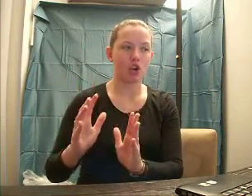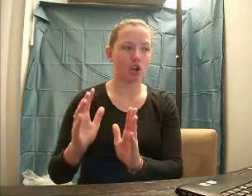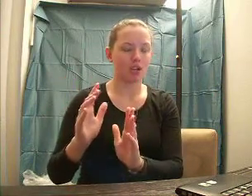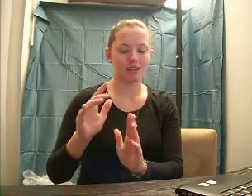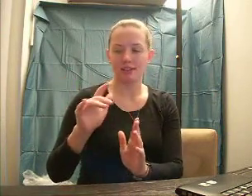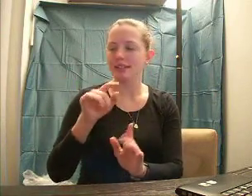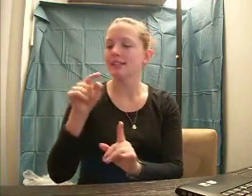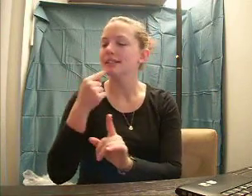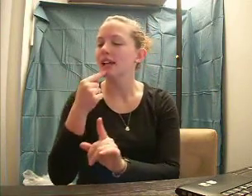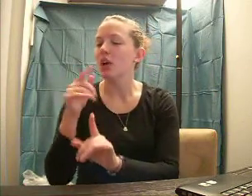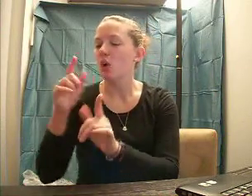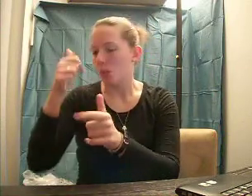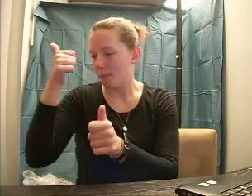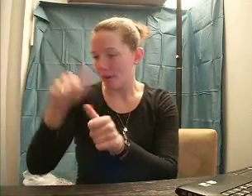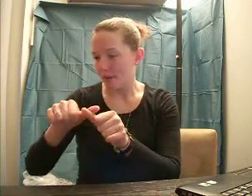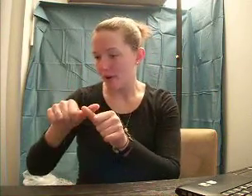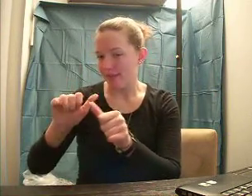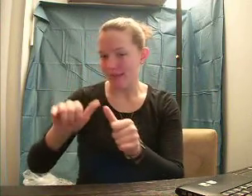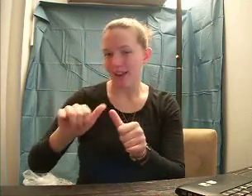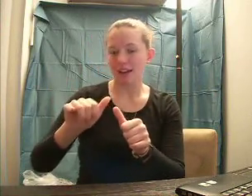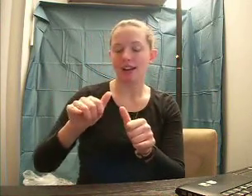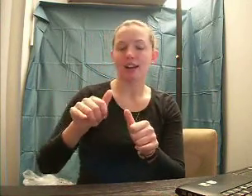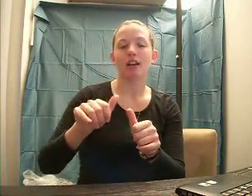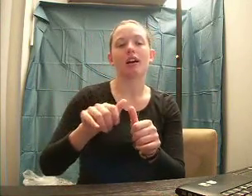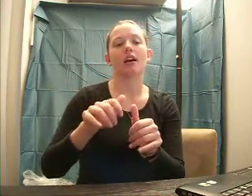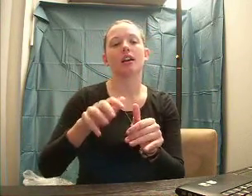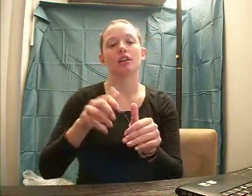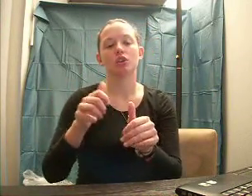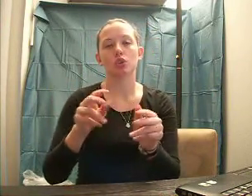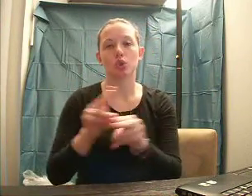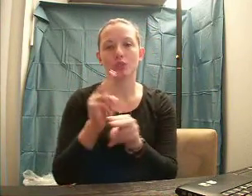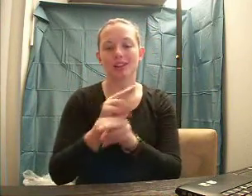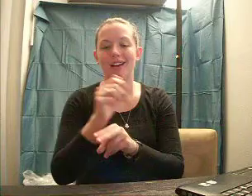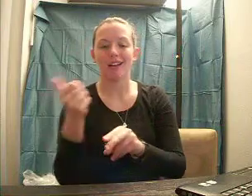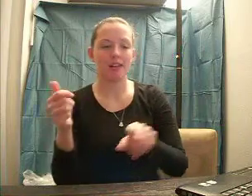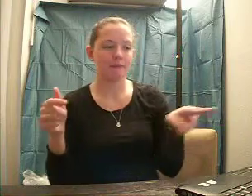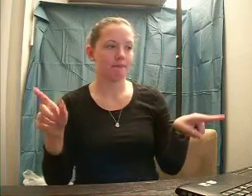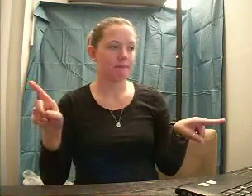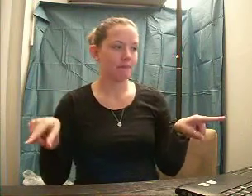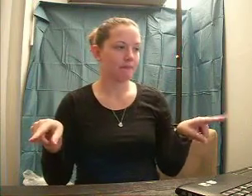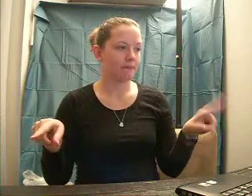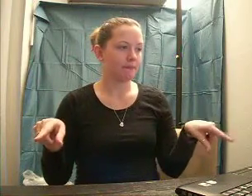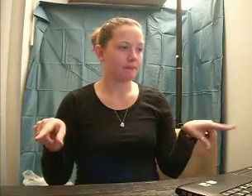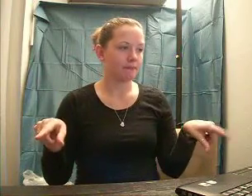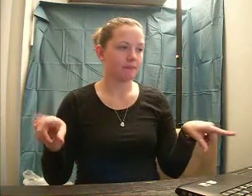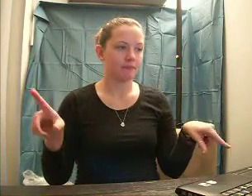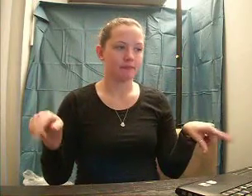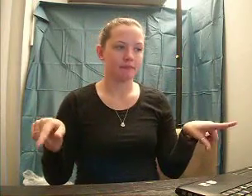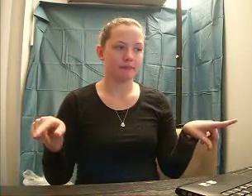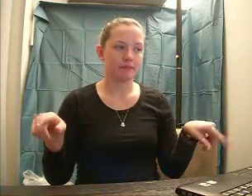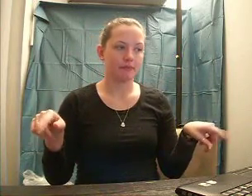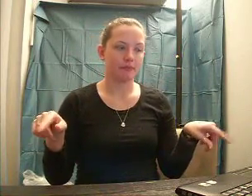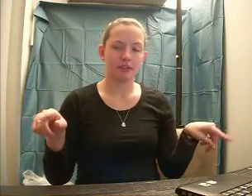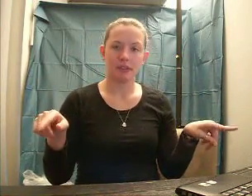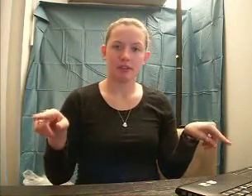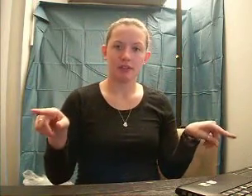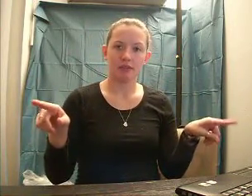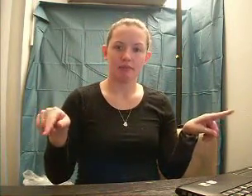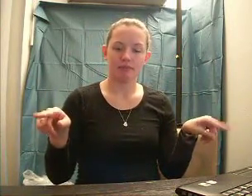use your other finger to apply the same force down to the other subject's finger through a force transducer. They do that. And player two's been told,